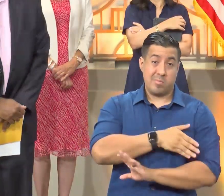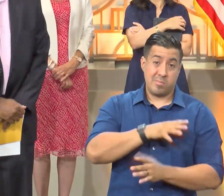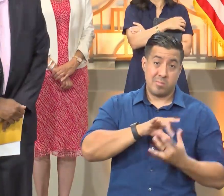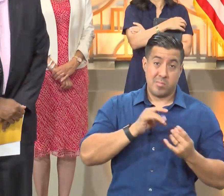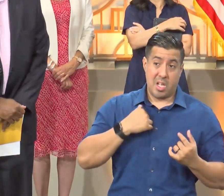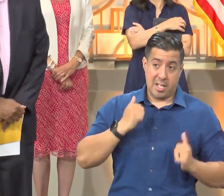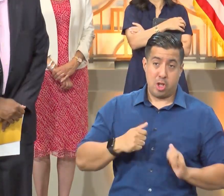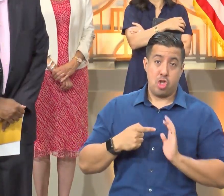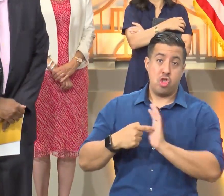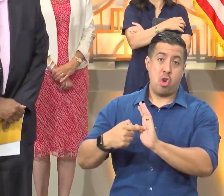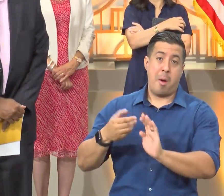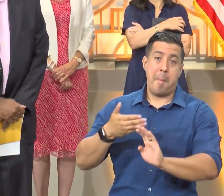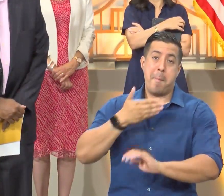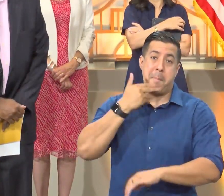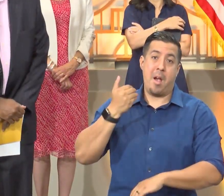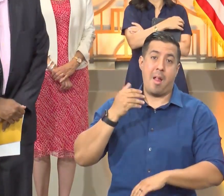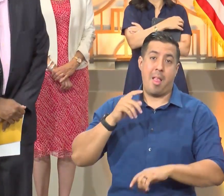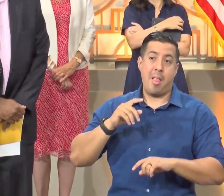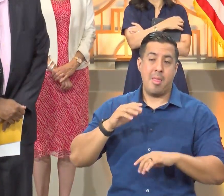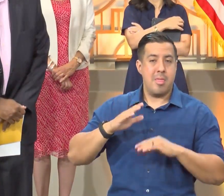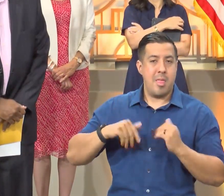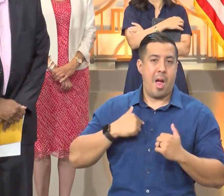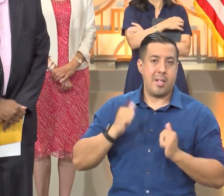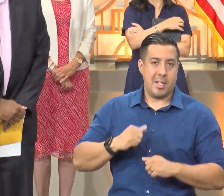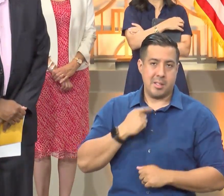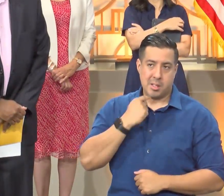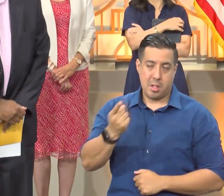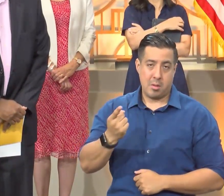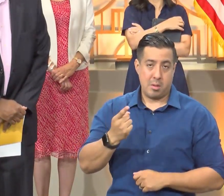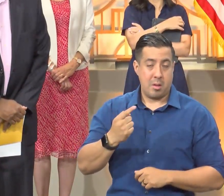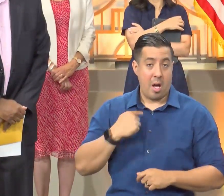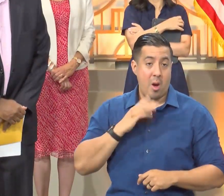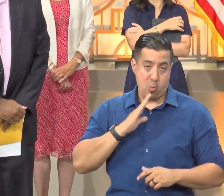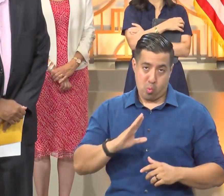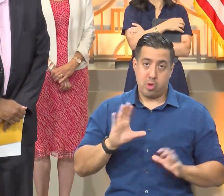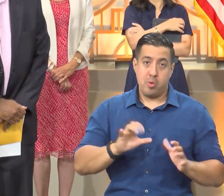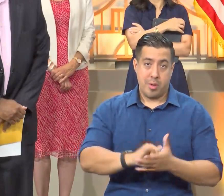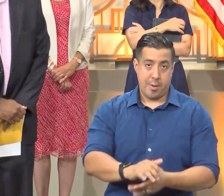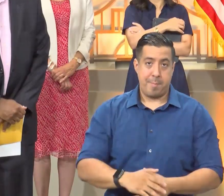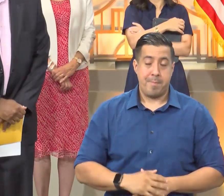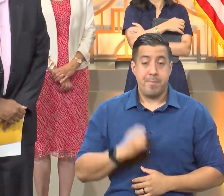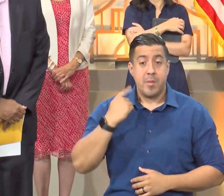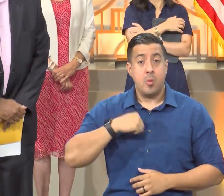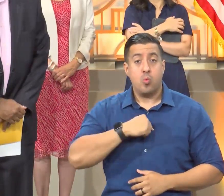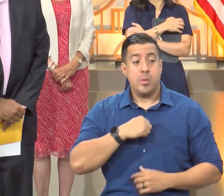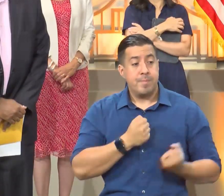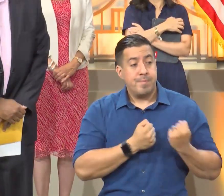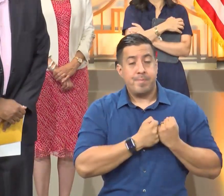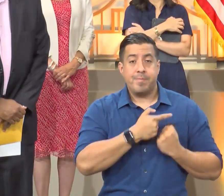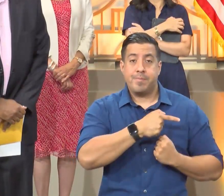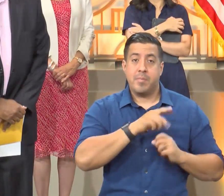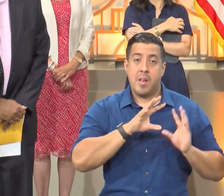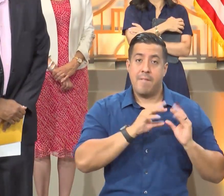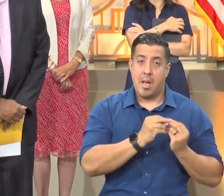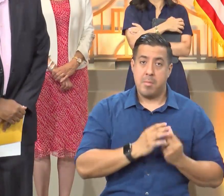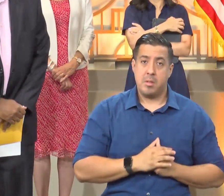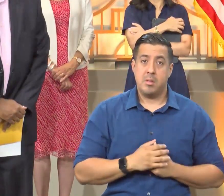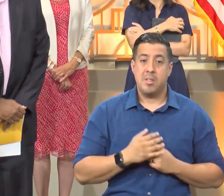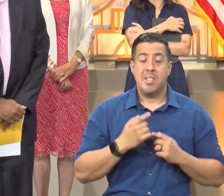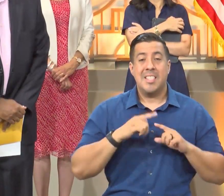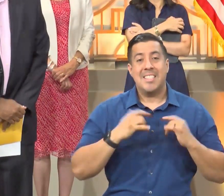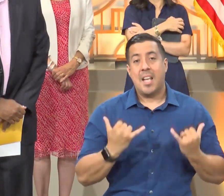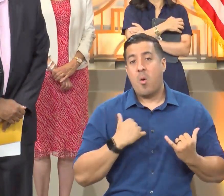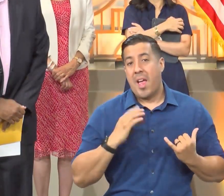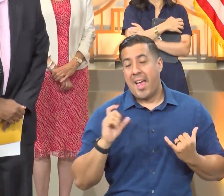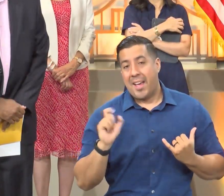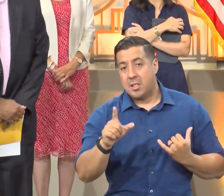you better than I can tell you, and I'm going to leave it at that. But we stand here strong with these families, and I just ask our community to do